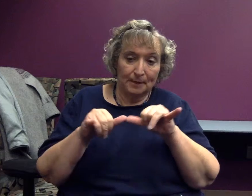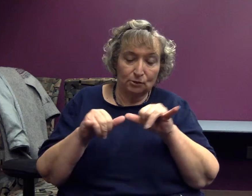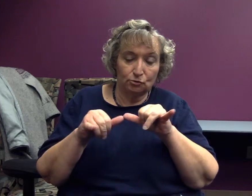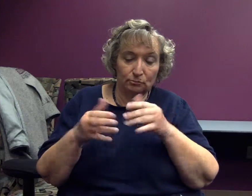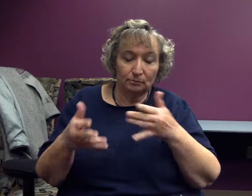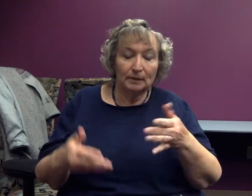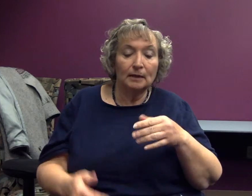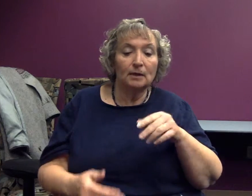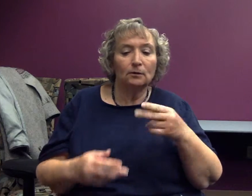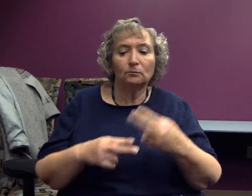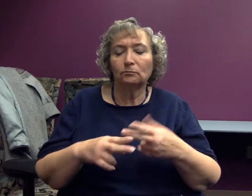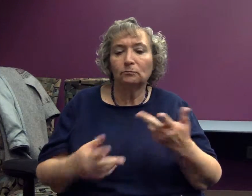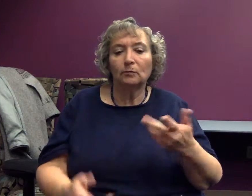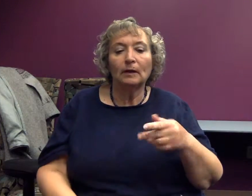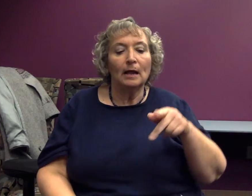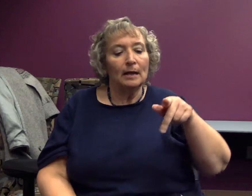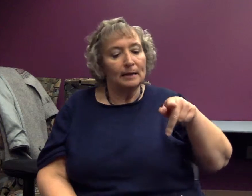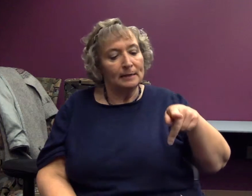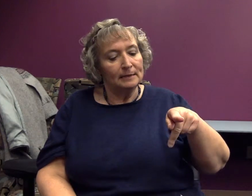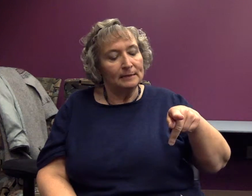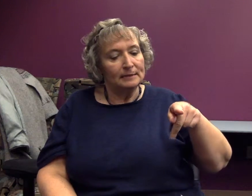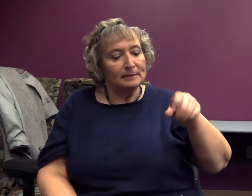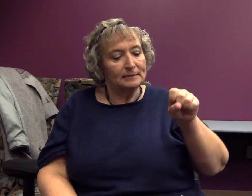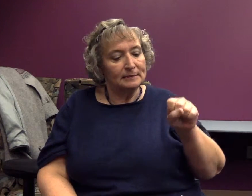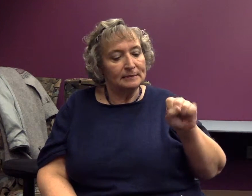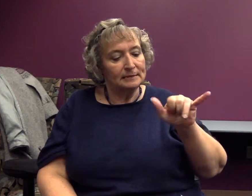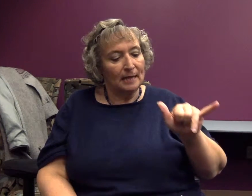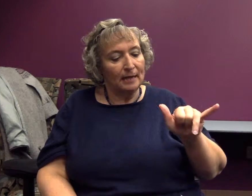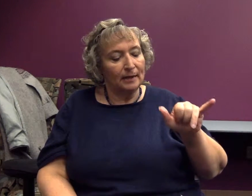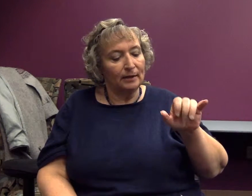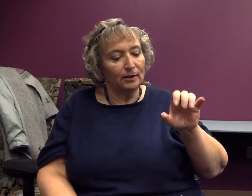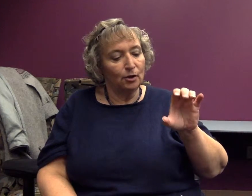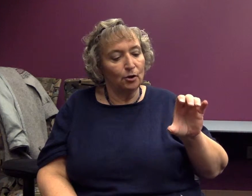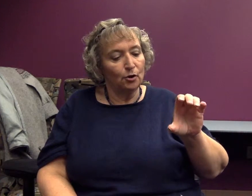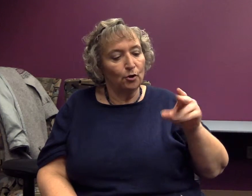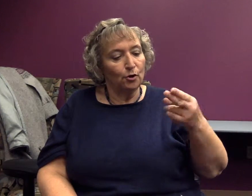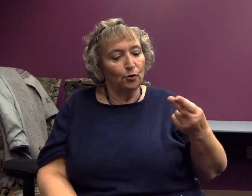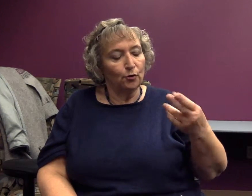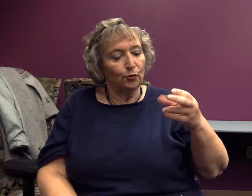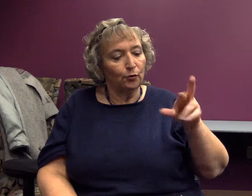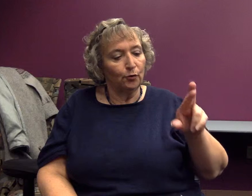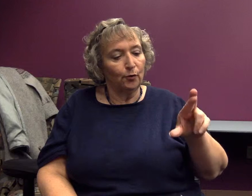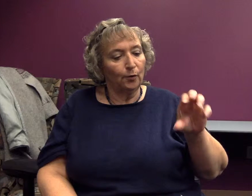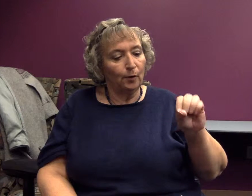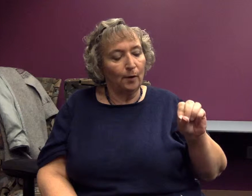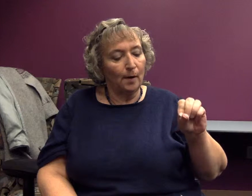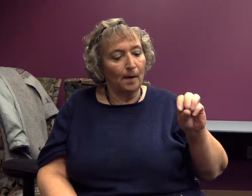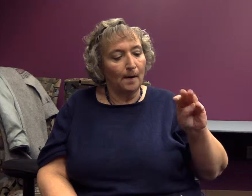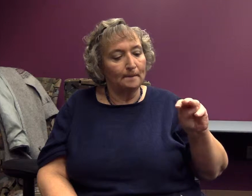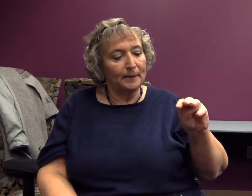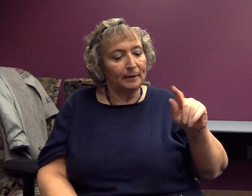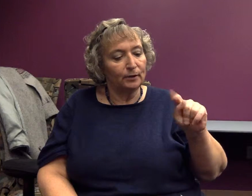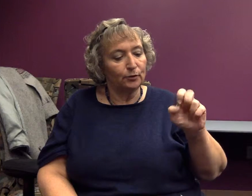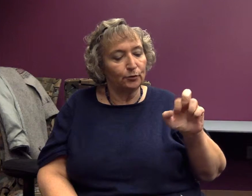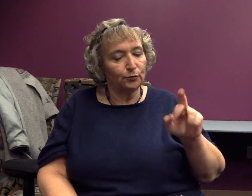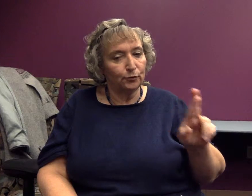basically a simple version of a psychrometer, the one I whipped up yesterday. Very simple. All it's got,